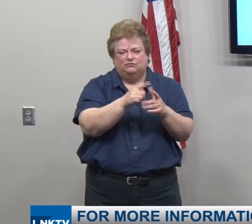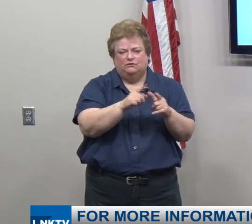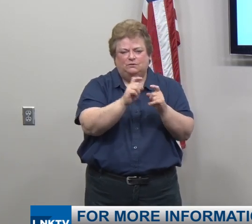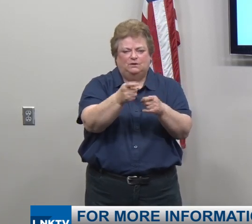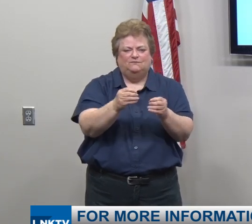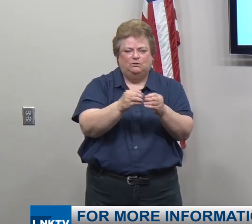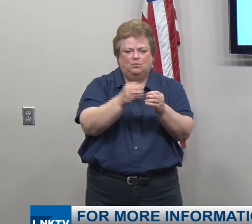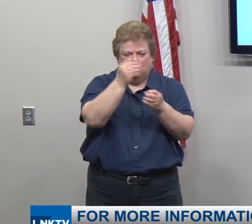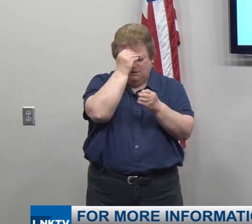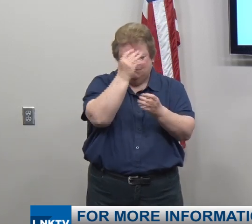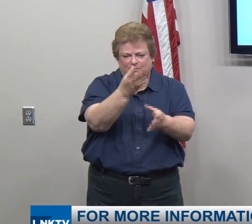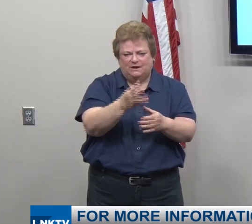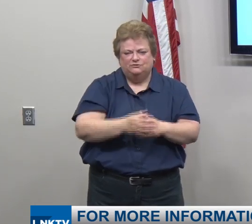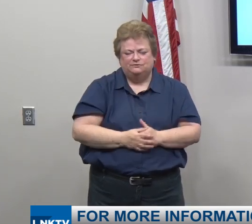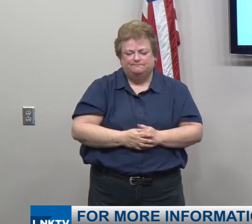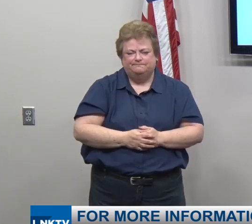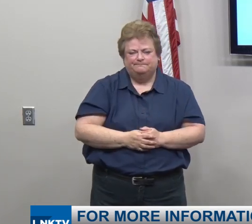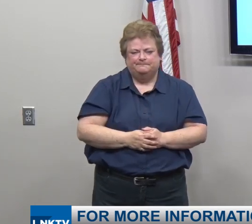information.